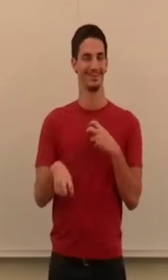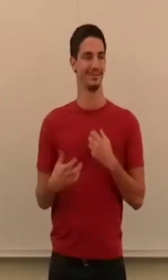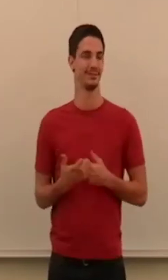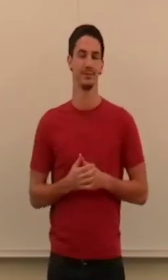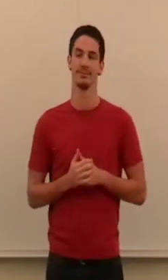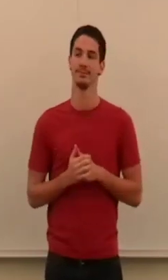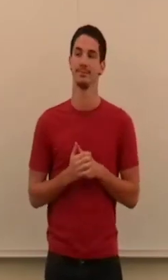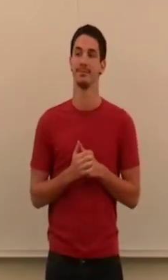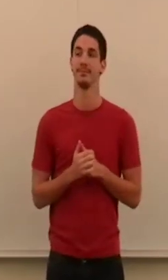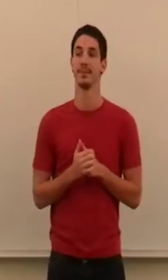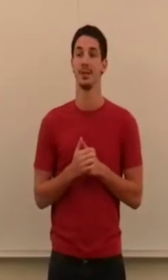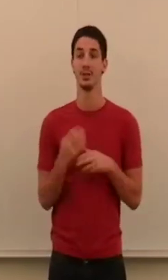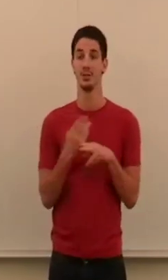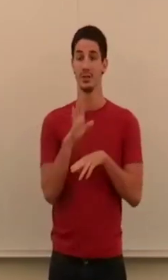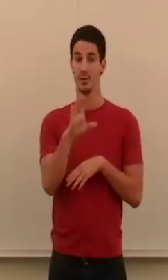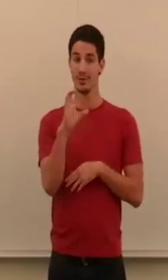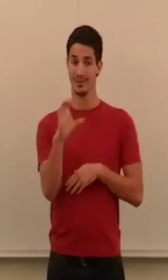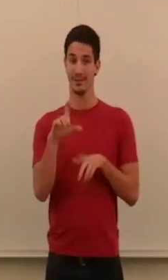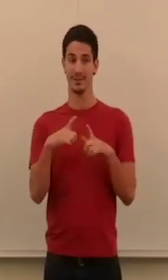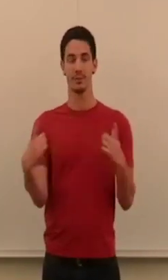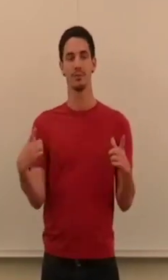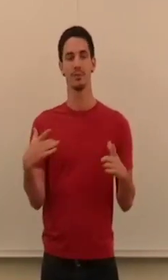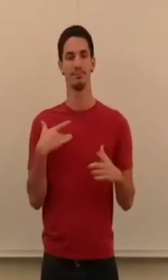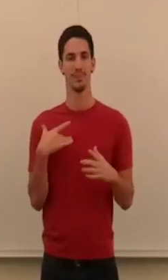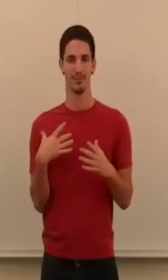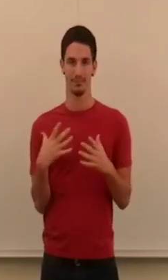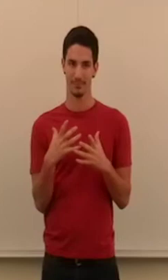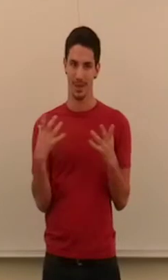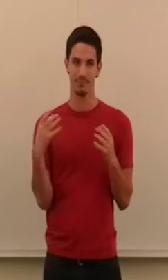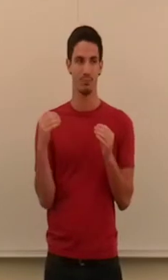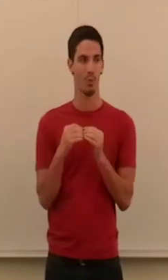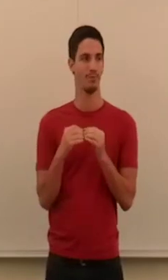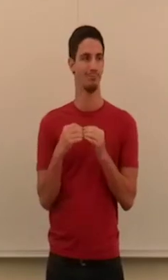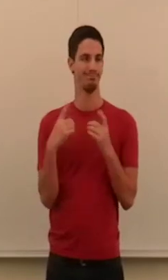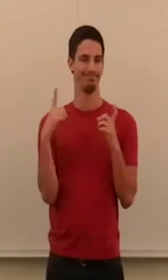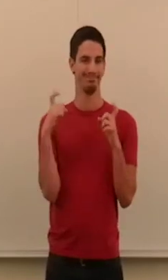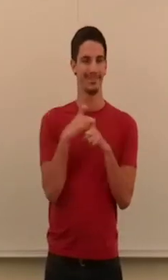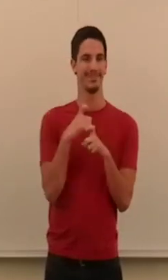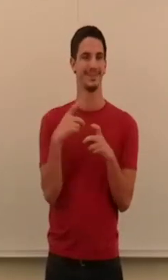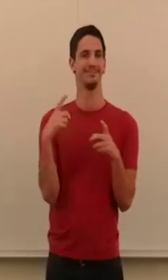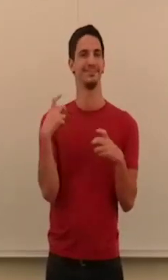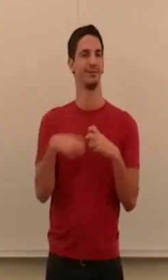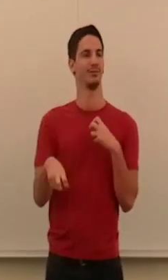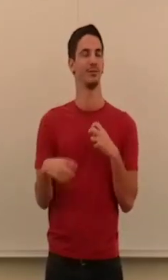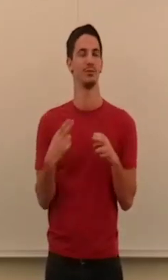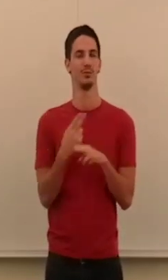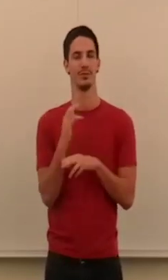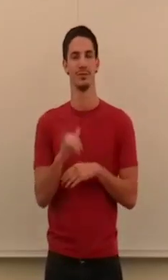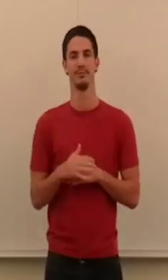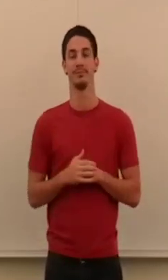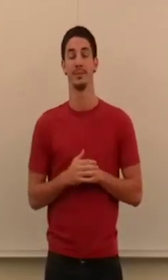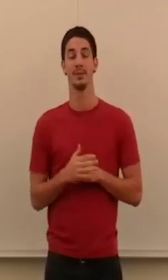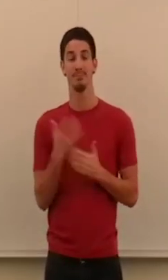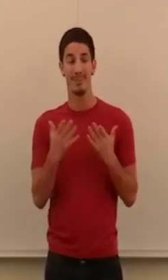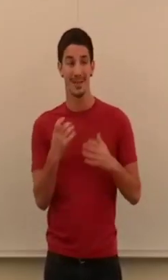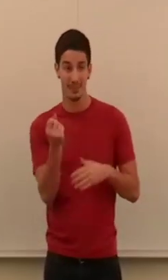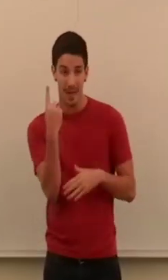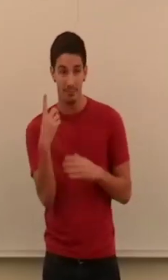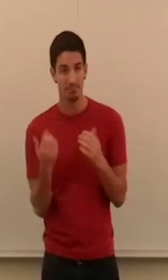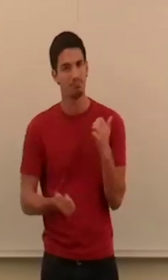Using your C language is much more difficult to use. You may be able to understand most of what is being expressed,